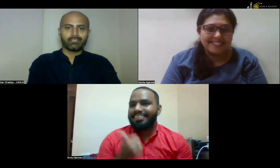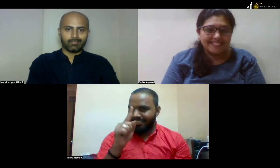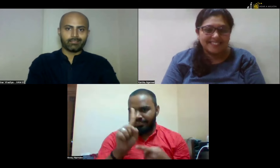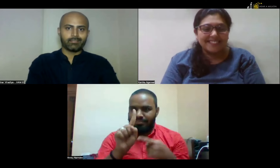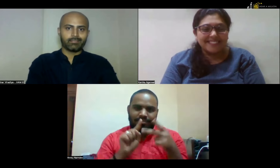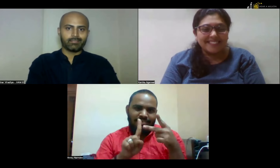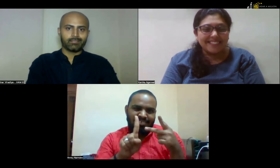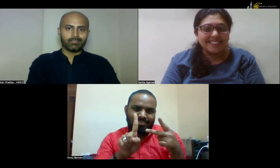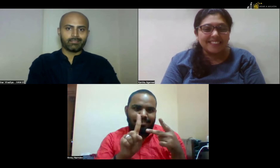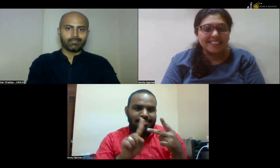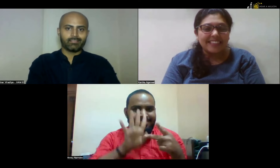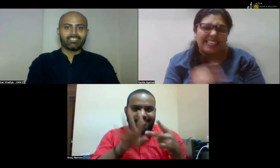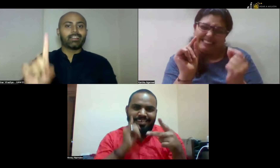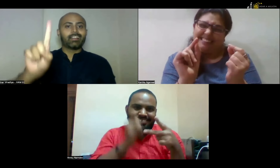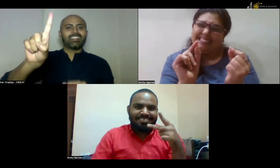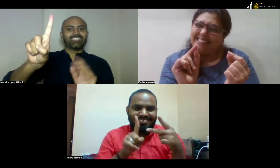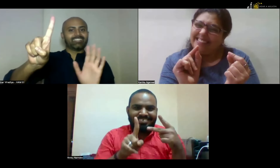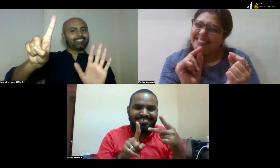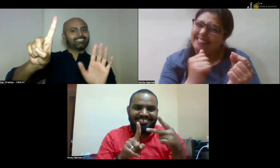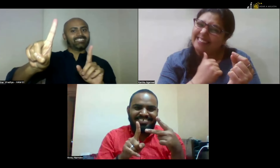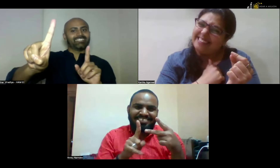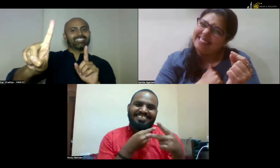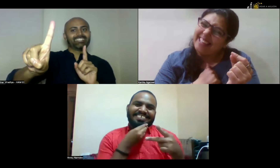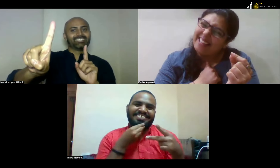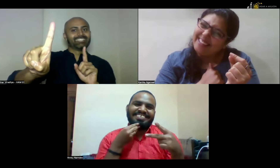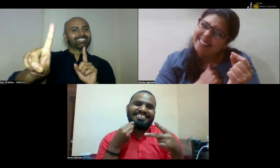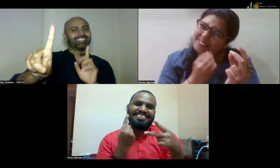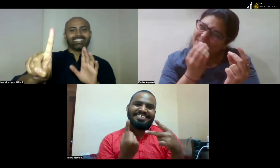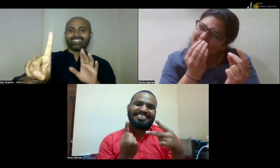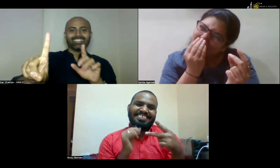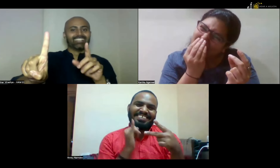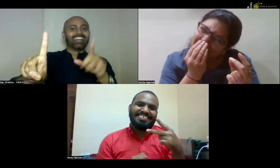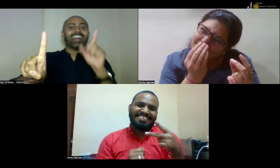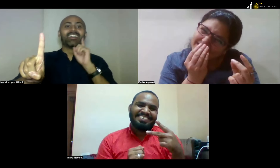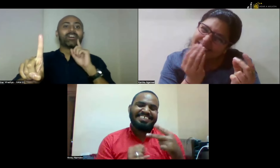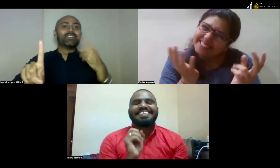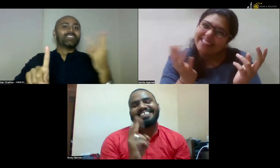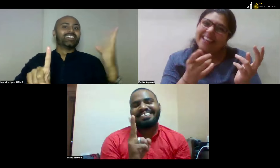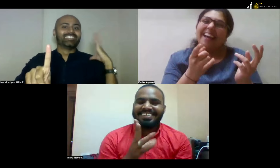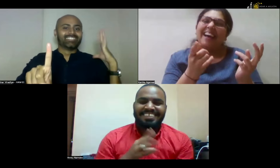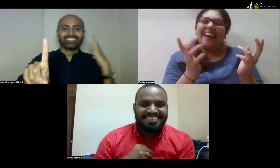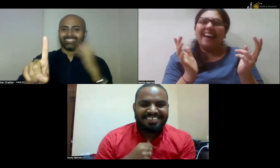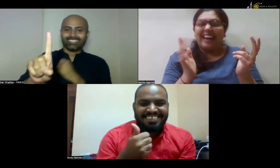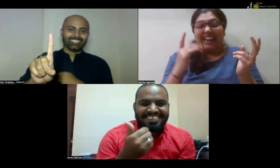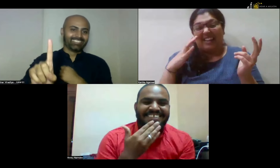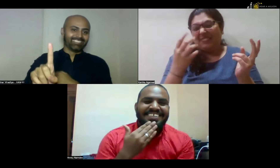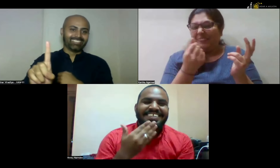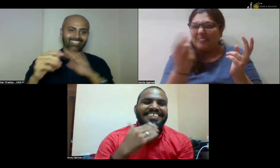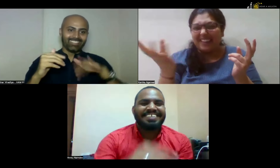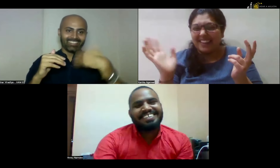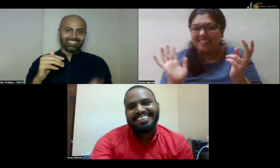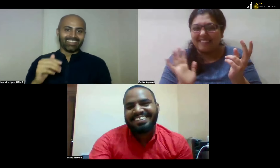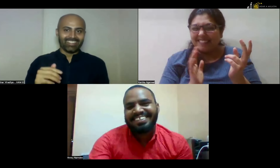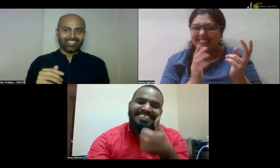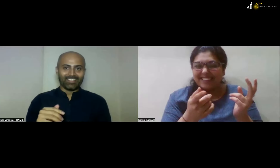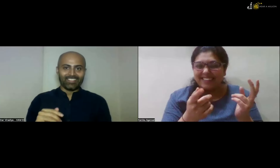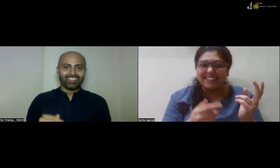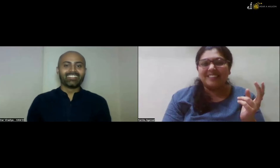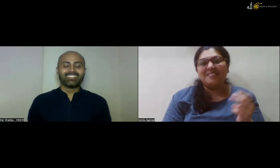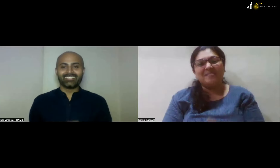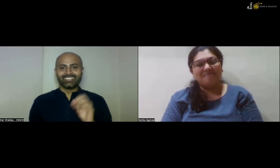well. Yes, yes, absolutely. That's my first thing. The second thing, last, I'm so please. sorry, so sorry, we can take it later.